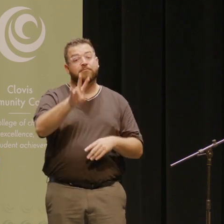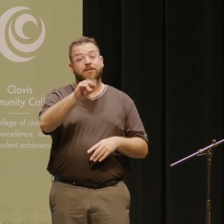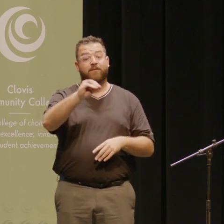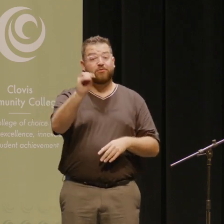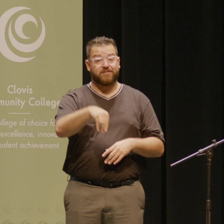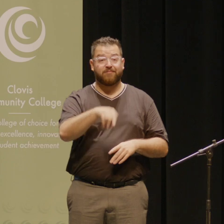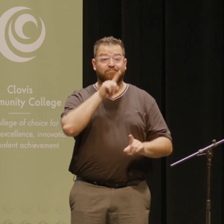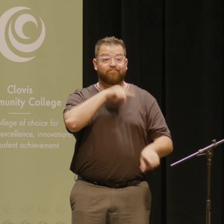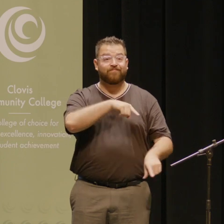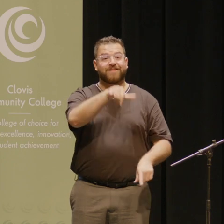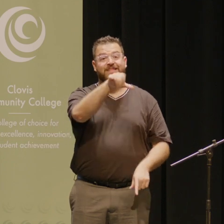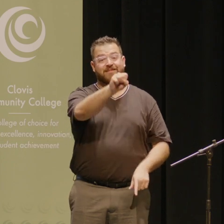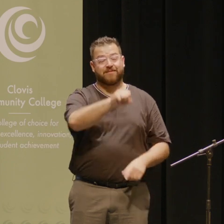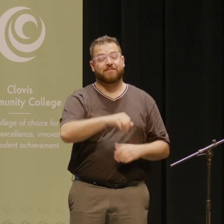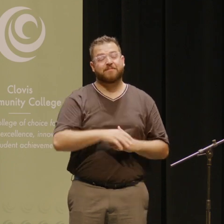yes.